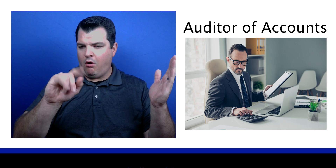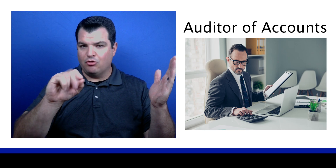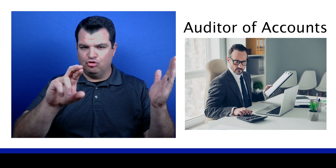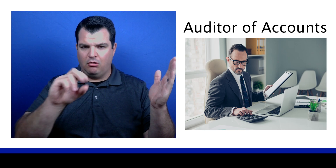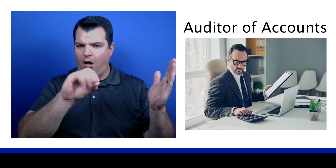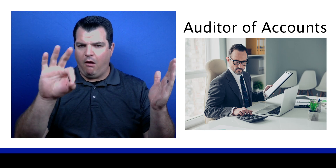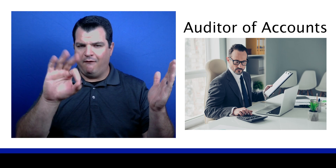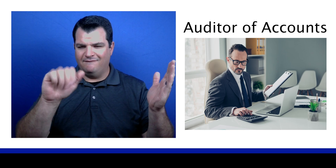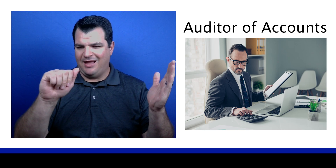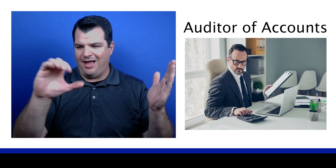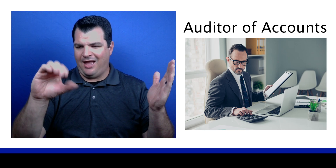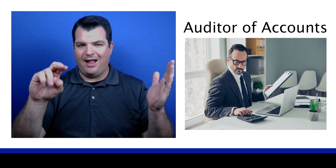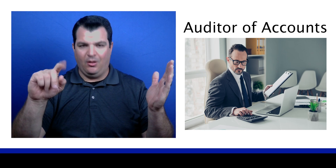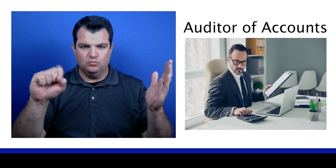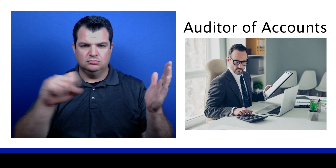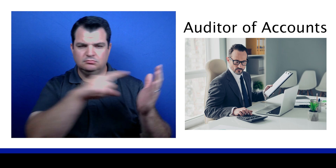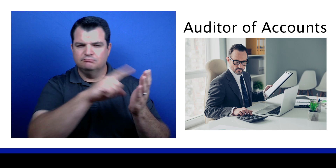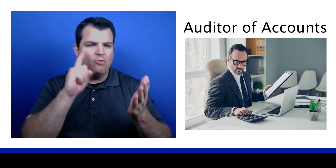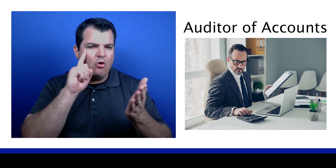Auditor of Accounts.